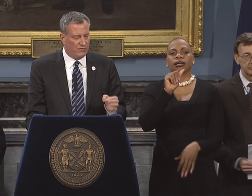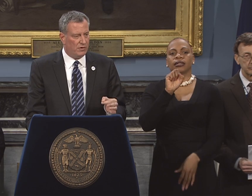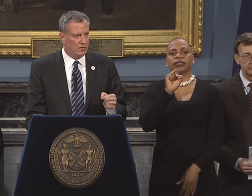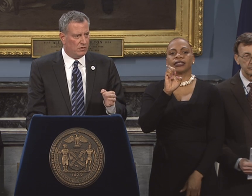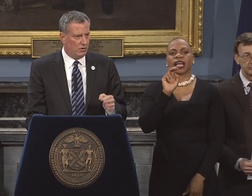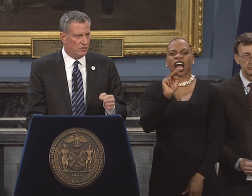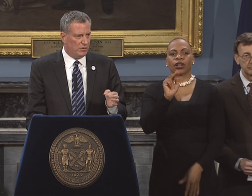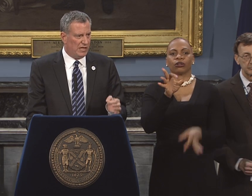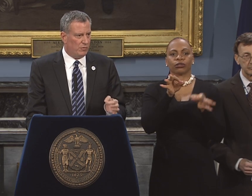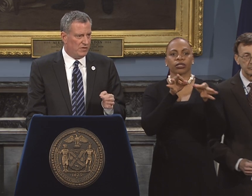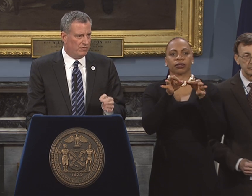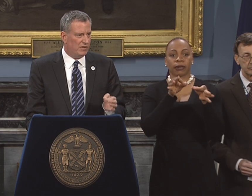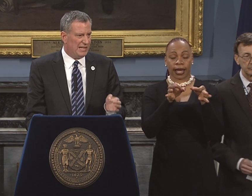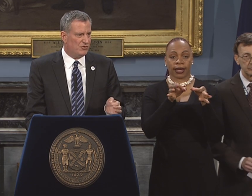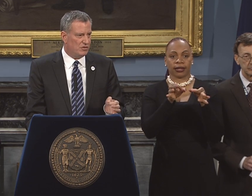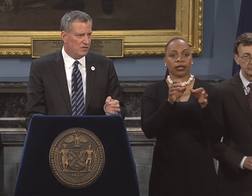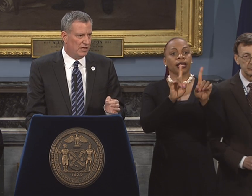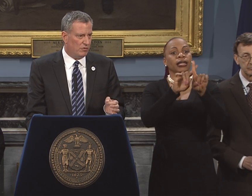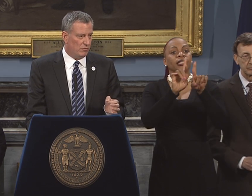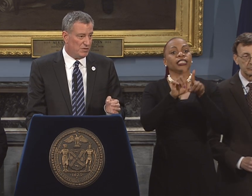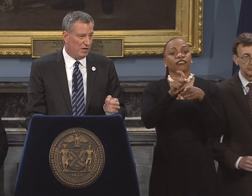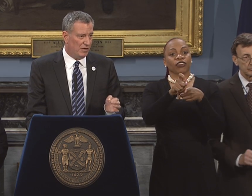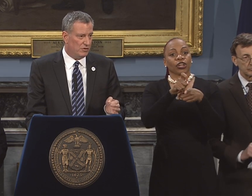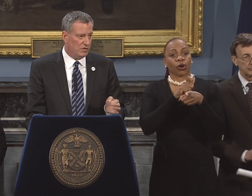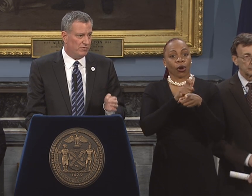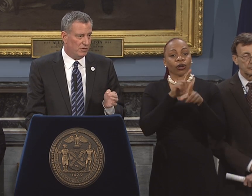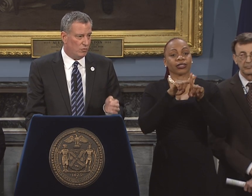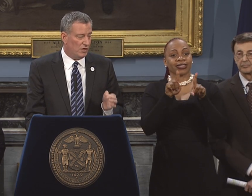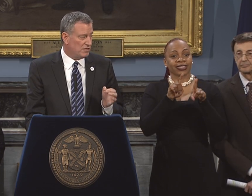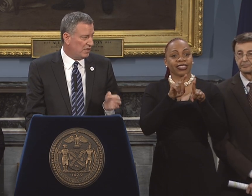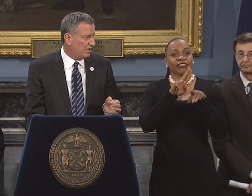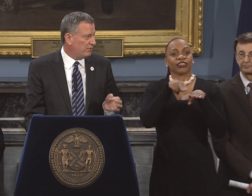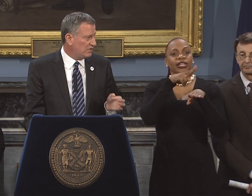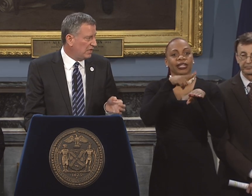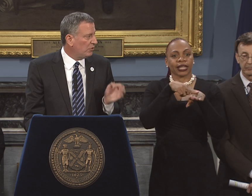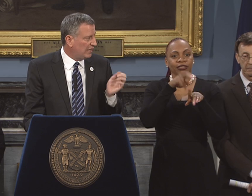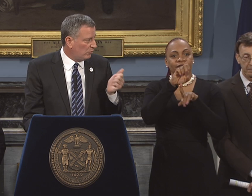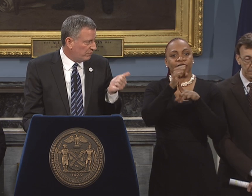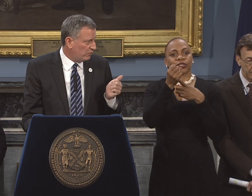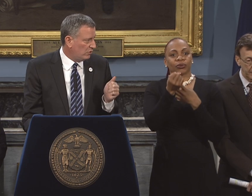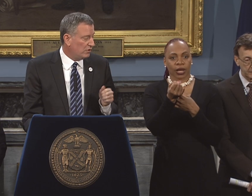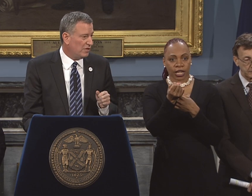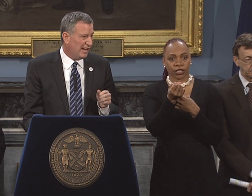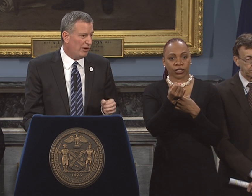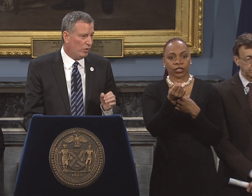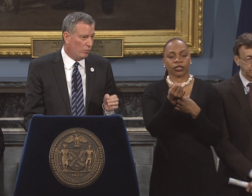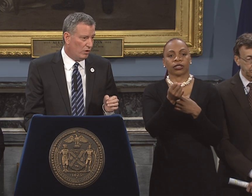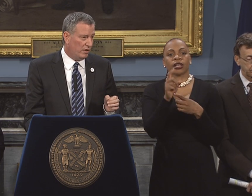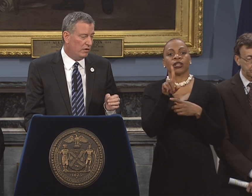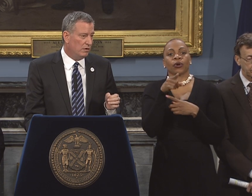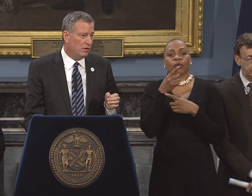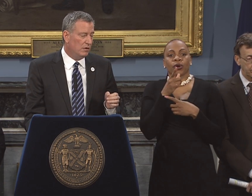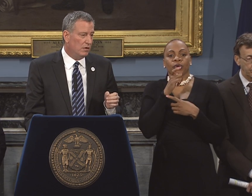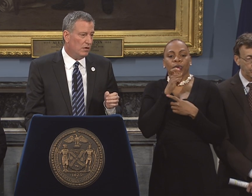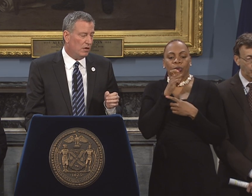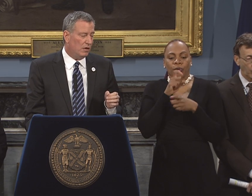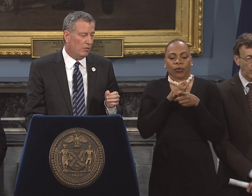There are different calls we get with different natures, and they responded to it differently. The ones that end up, for example, getting referred to